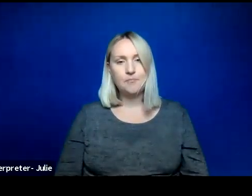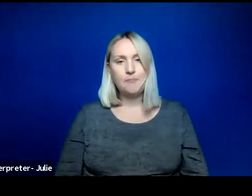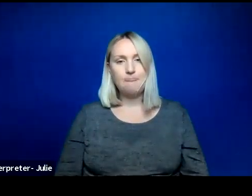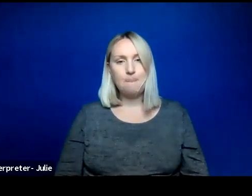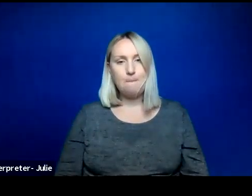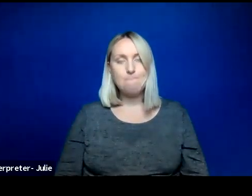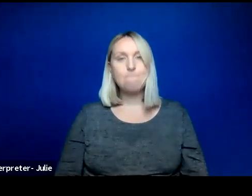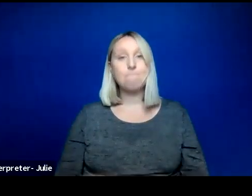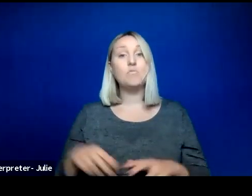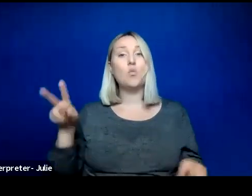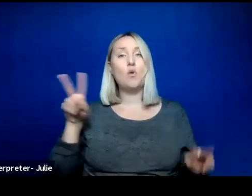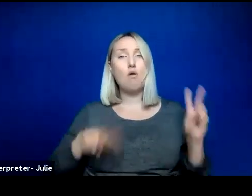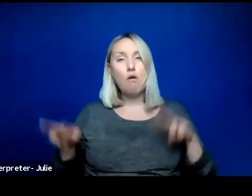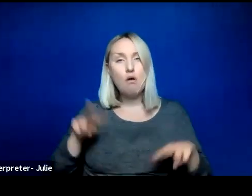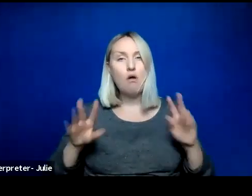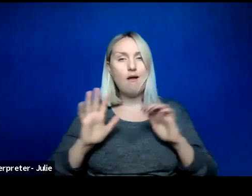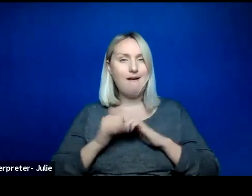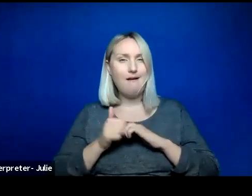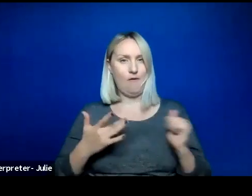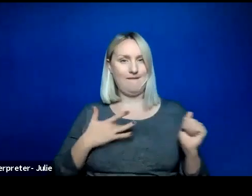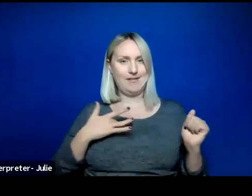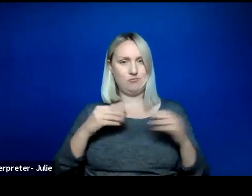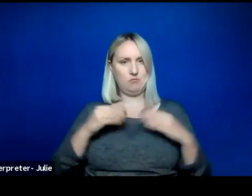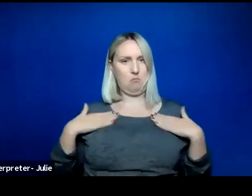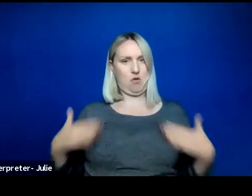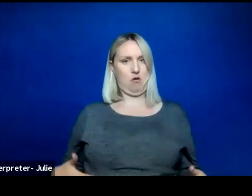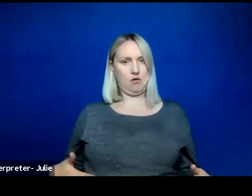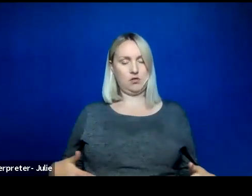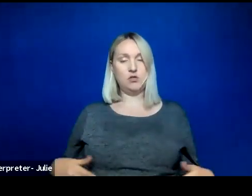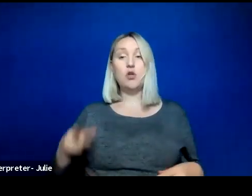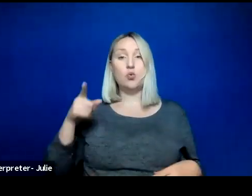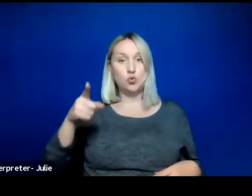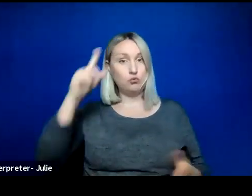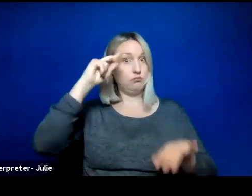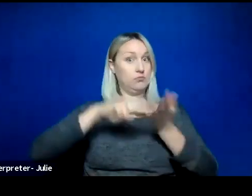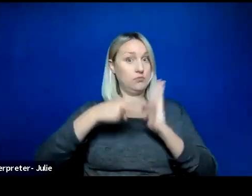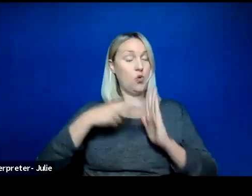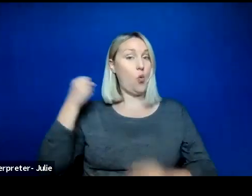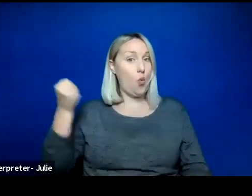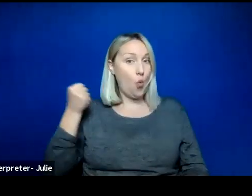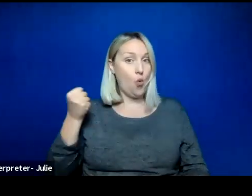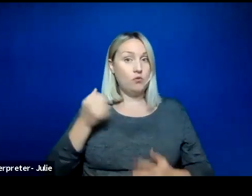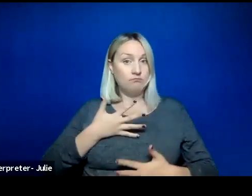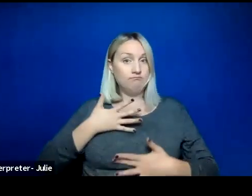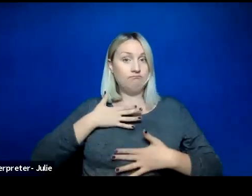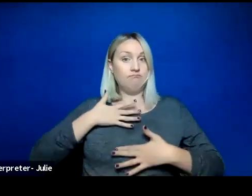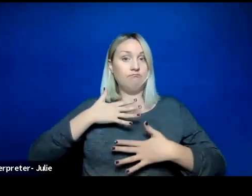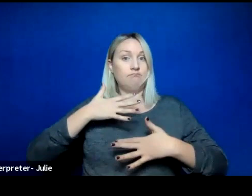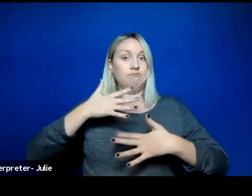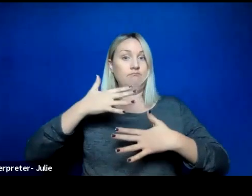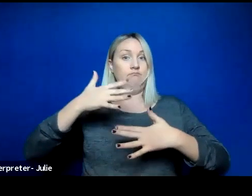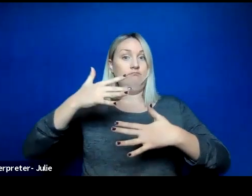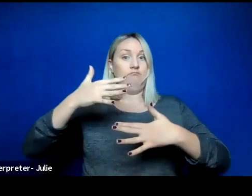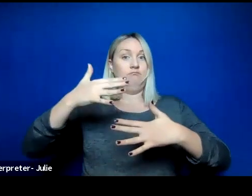simply observe how it feels to, on purpose, move the breath